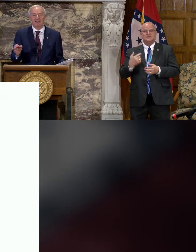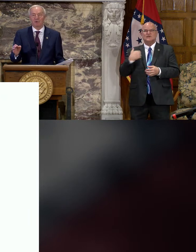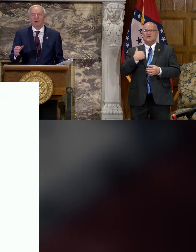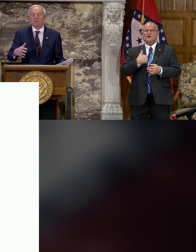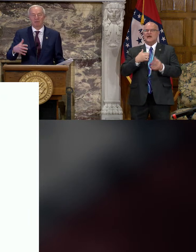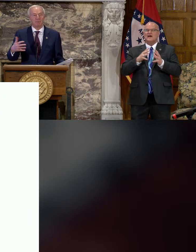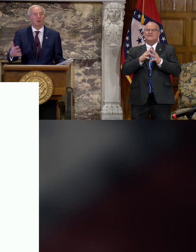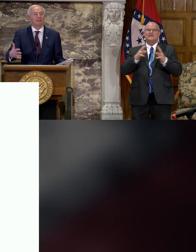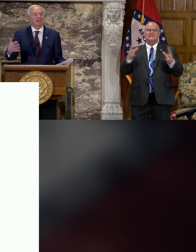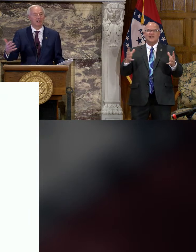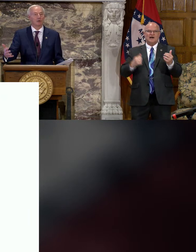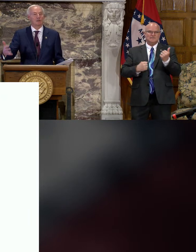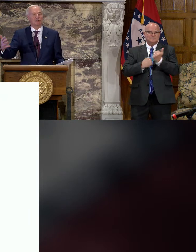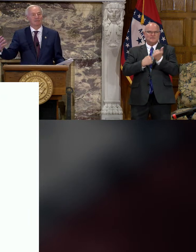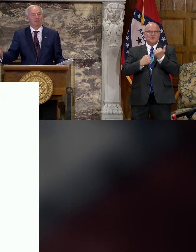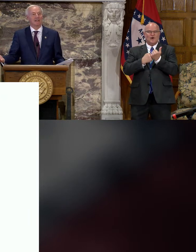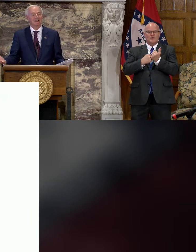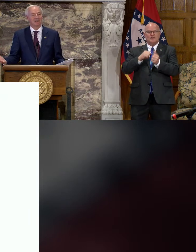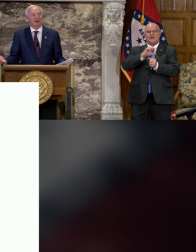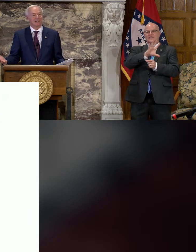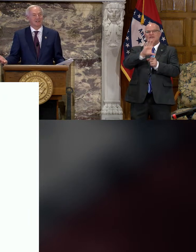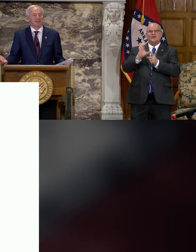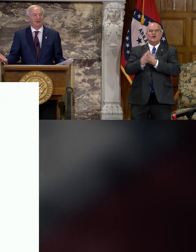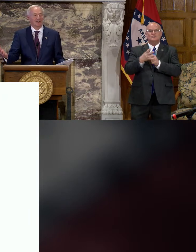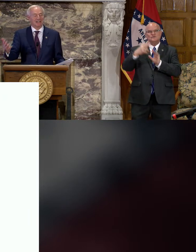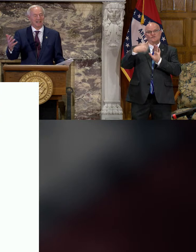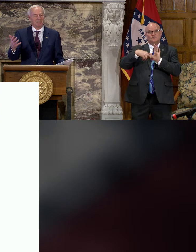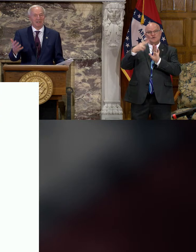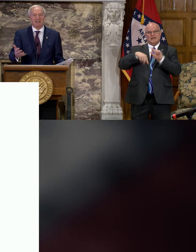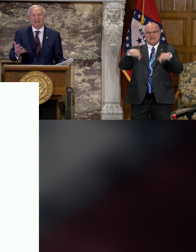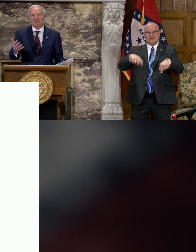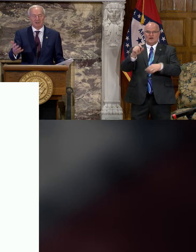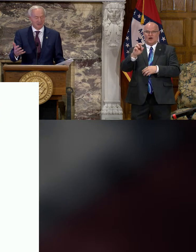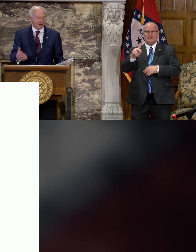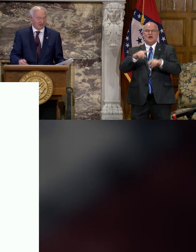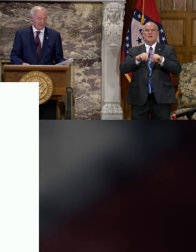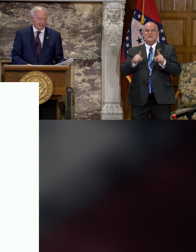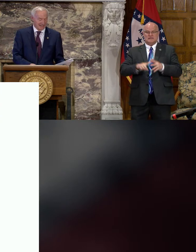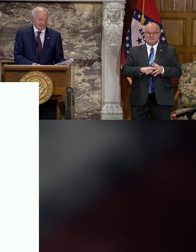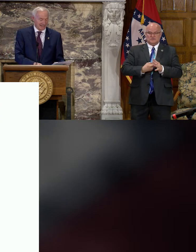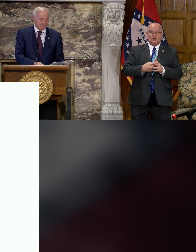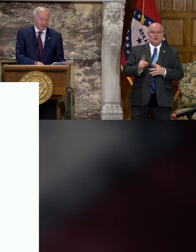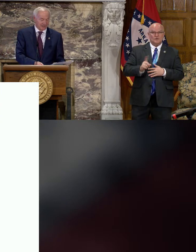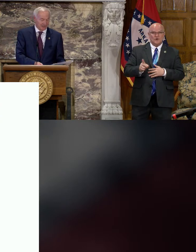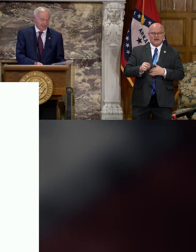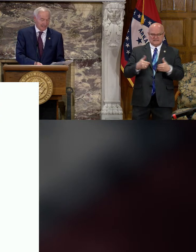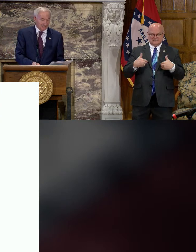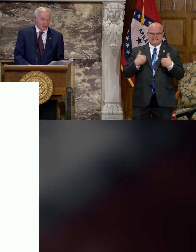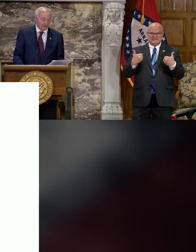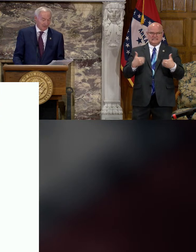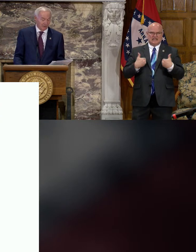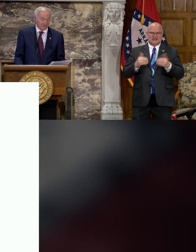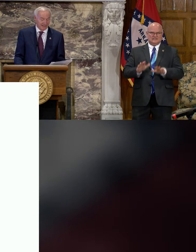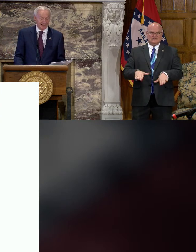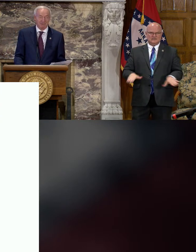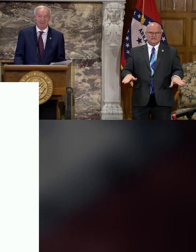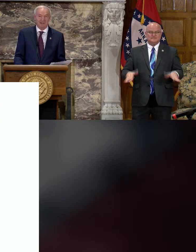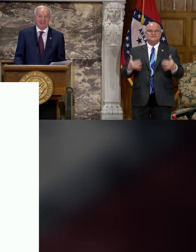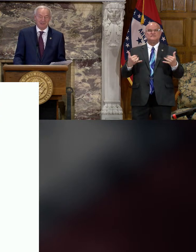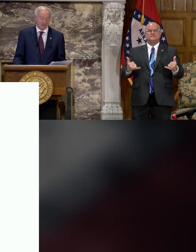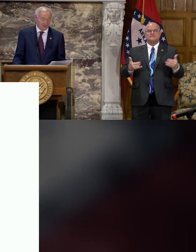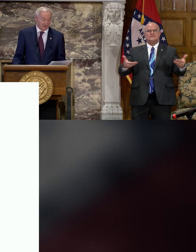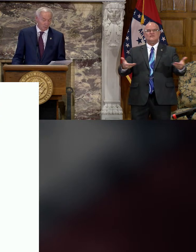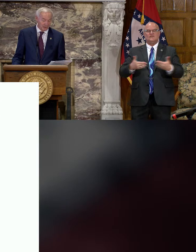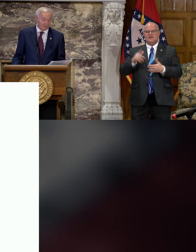have a lot going promoting the culture of reading in Arkansas, but it needs to start at that very young age. And with that, let